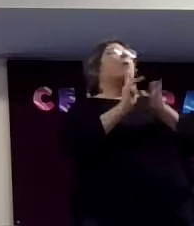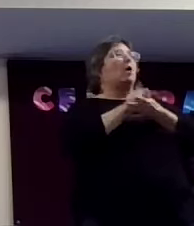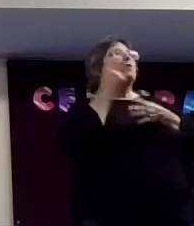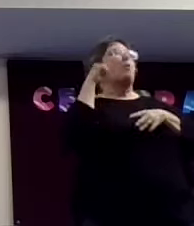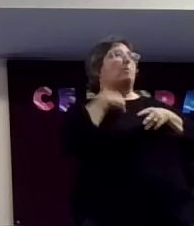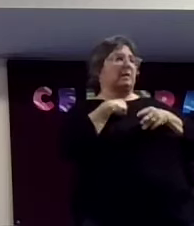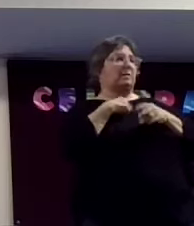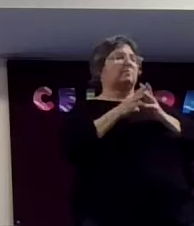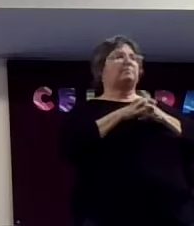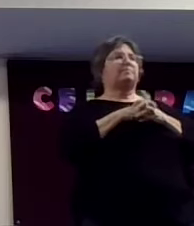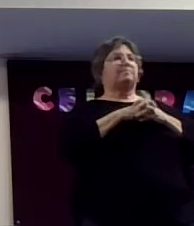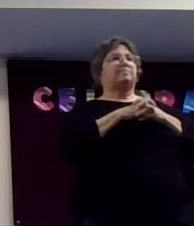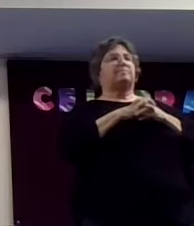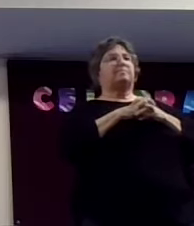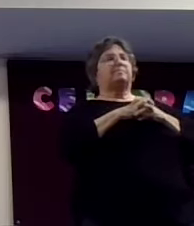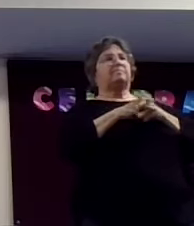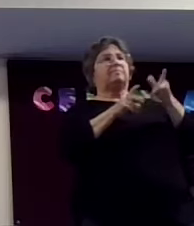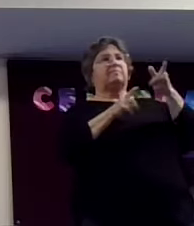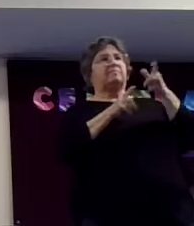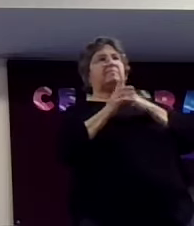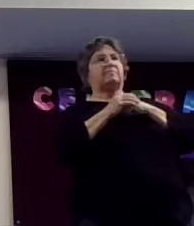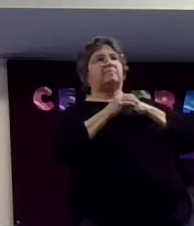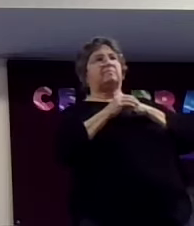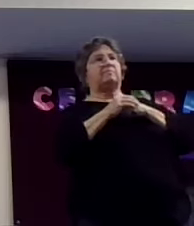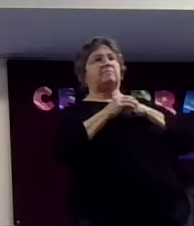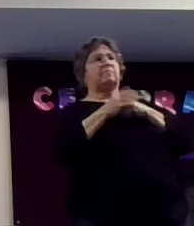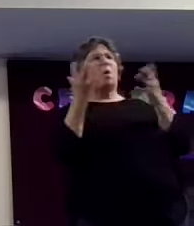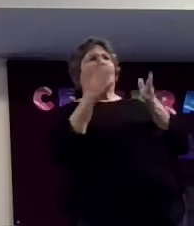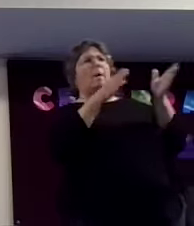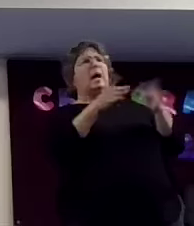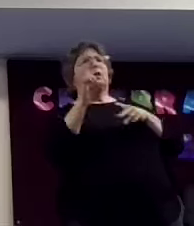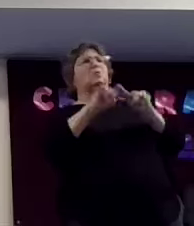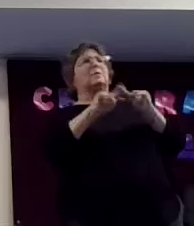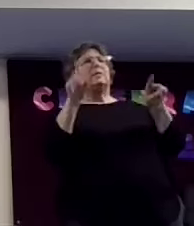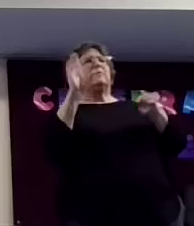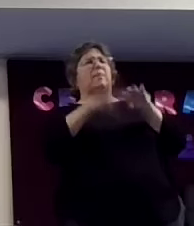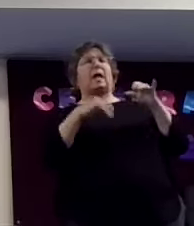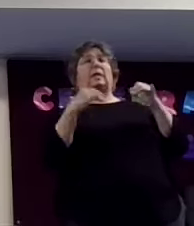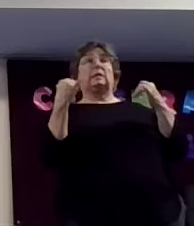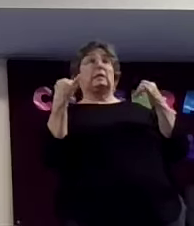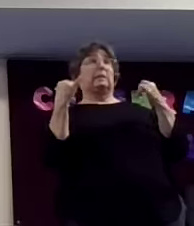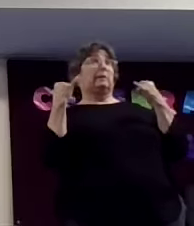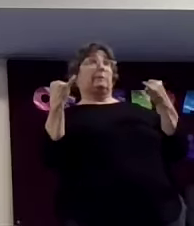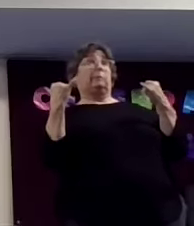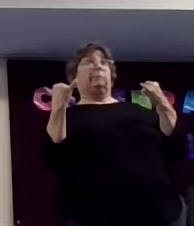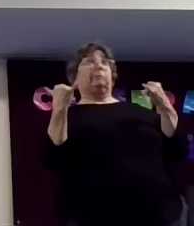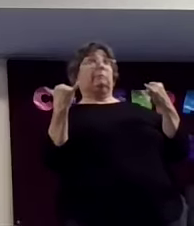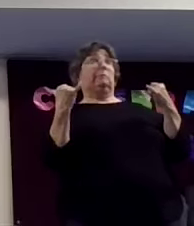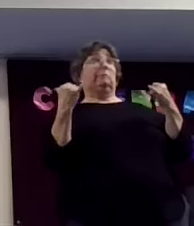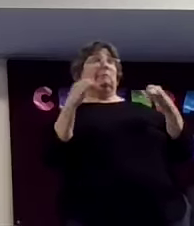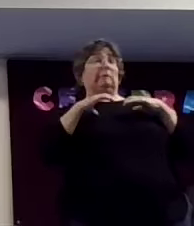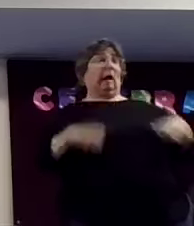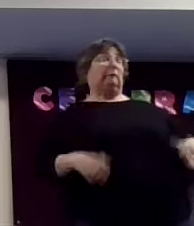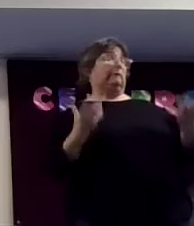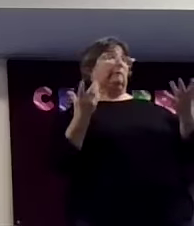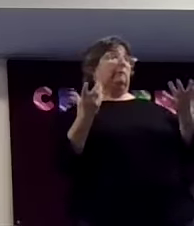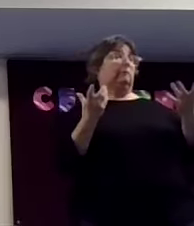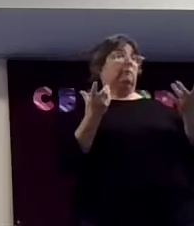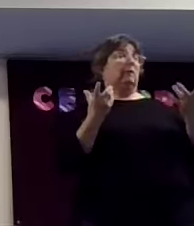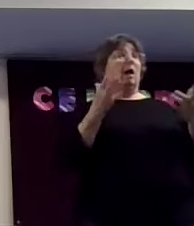priority. Yes, sir. What do you plan to do differently than the incumbent? I